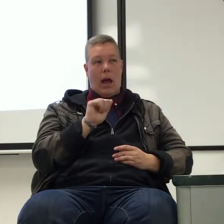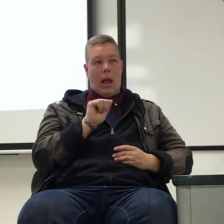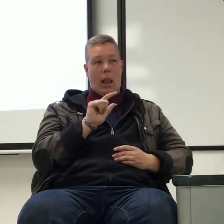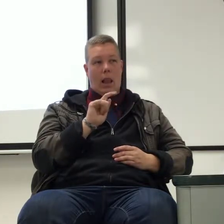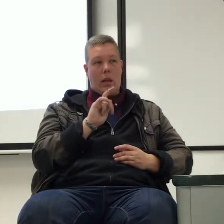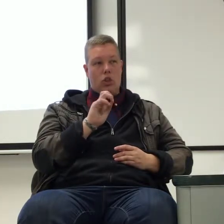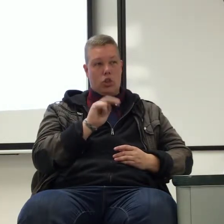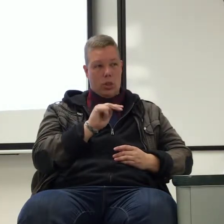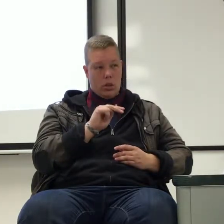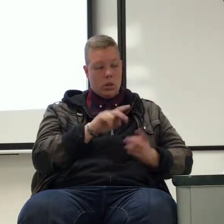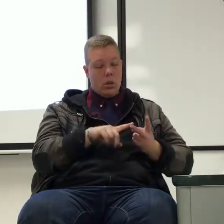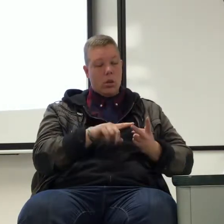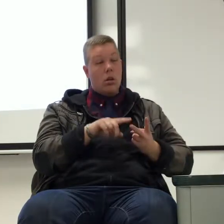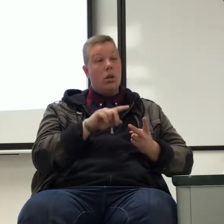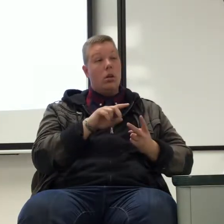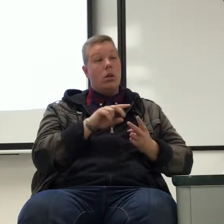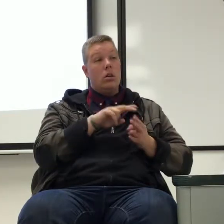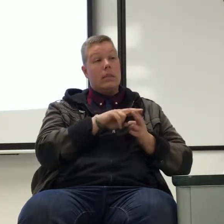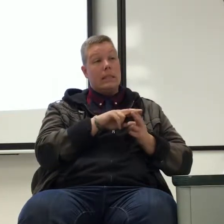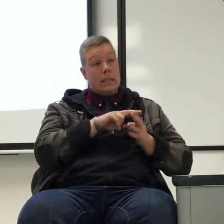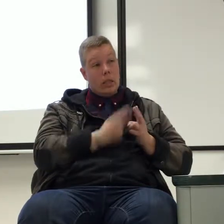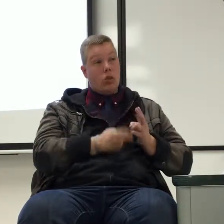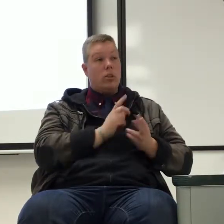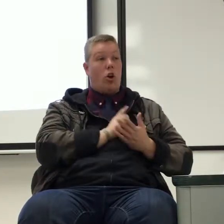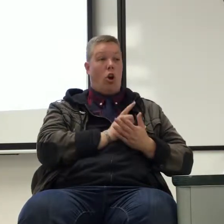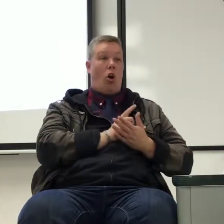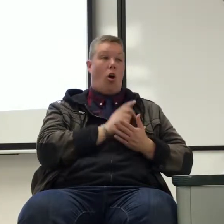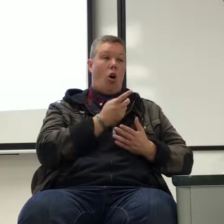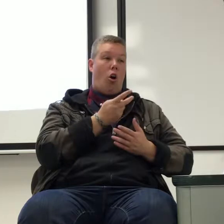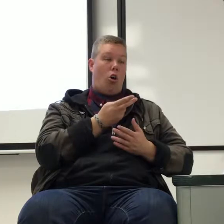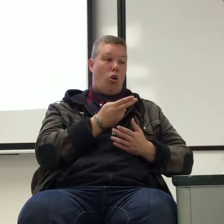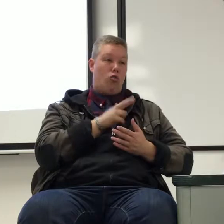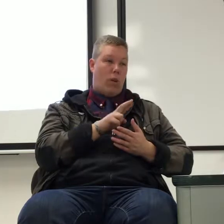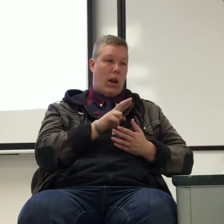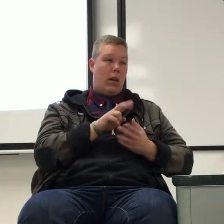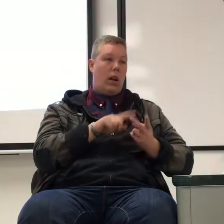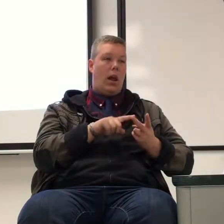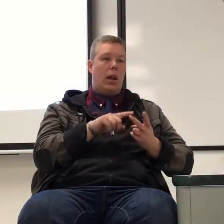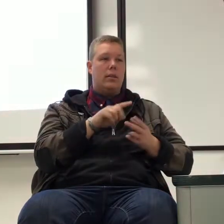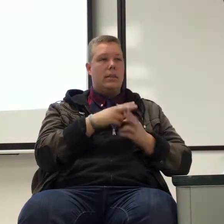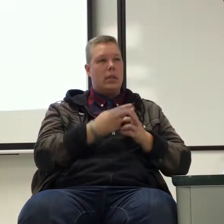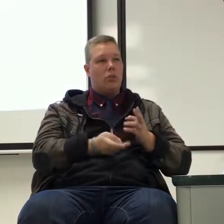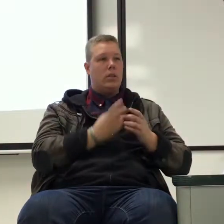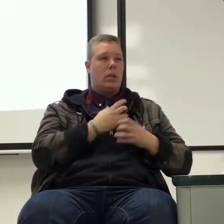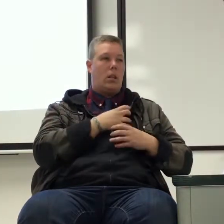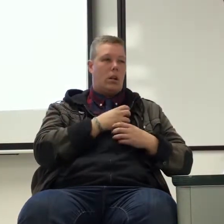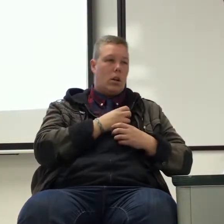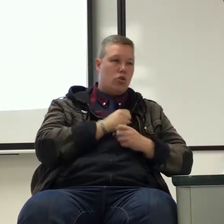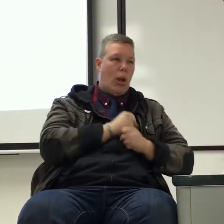a decrease in heart rate, a decrease in contractility of the heart.